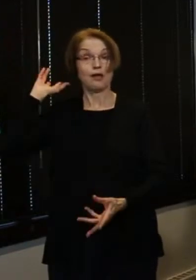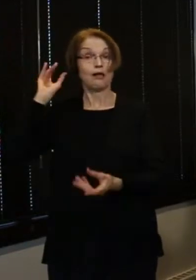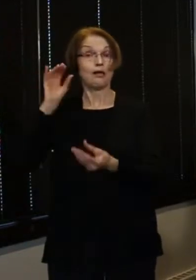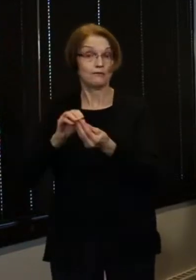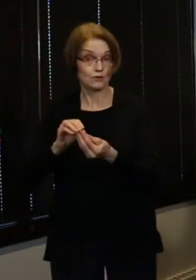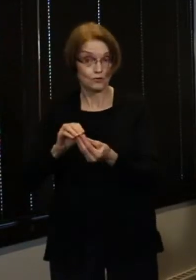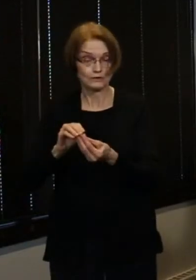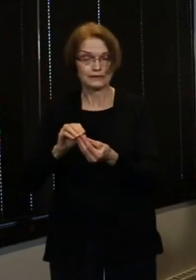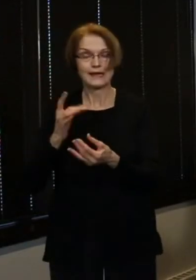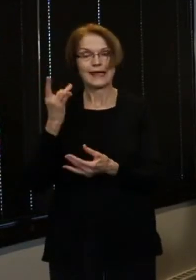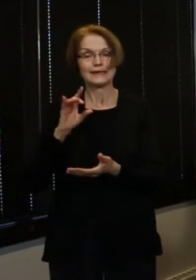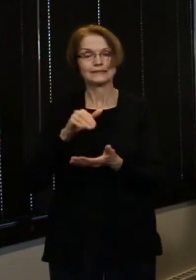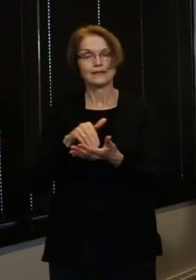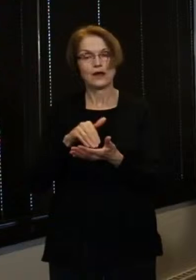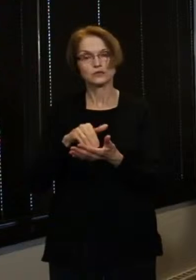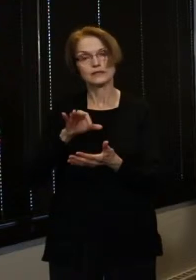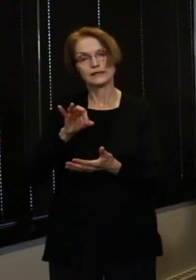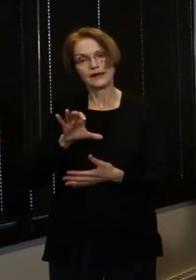is